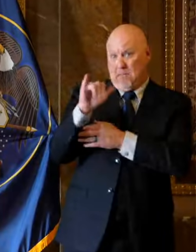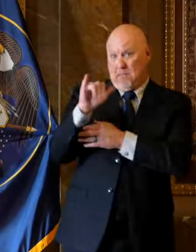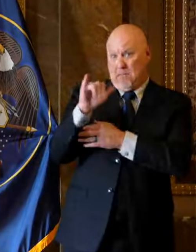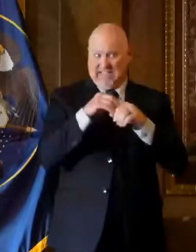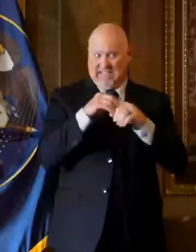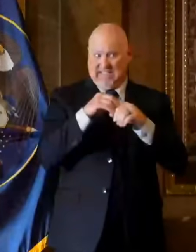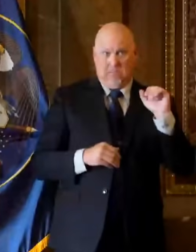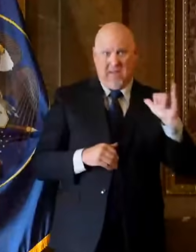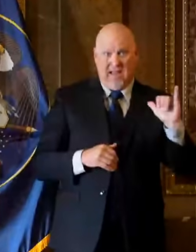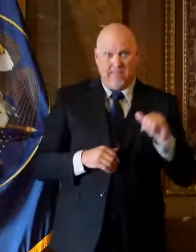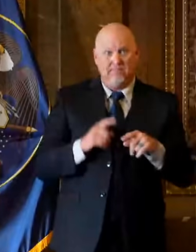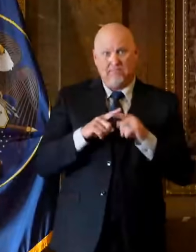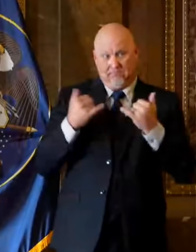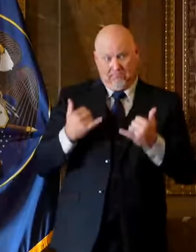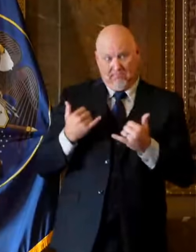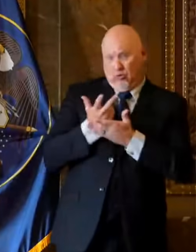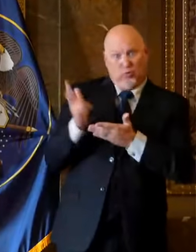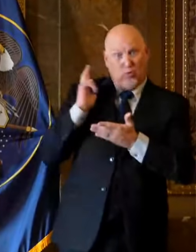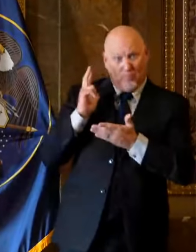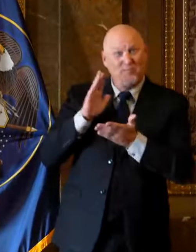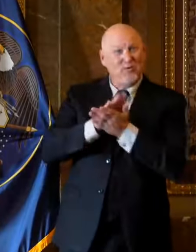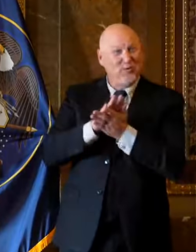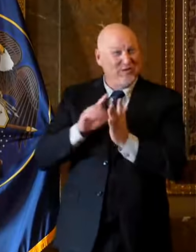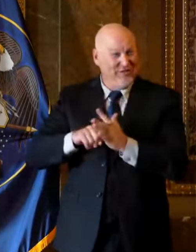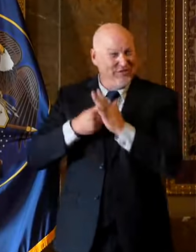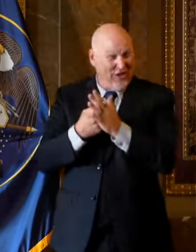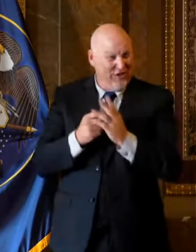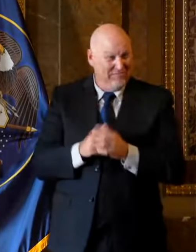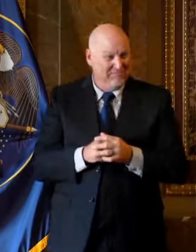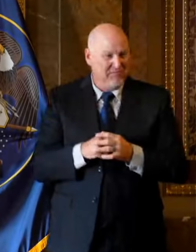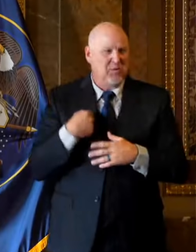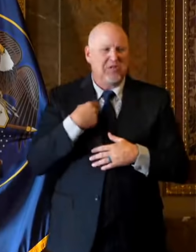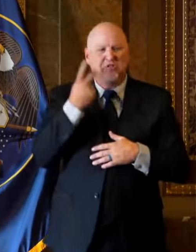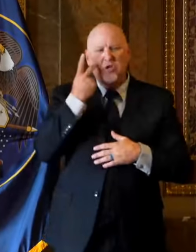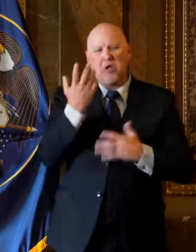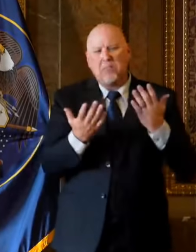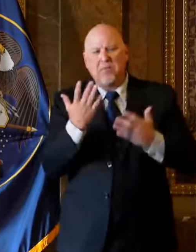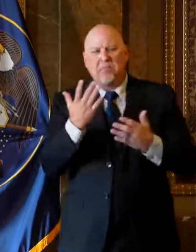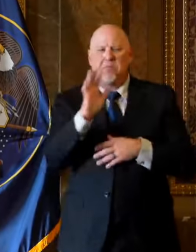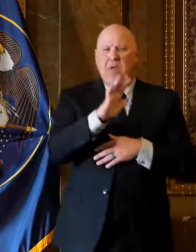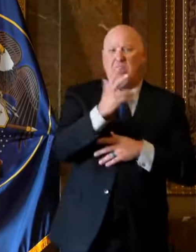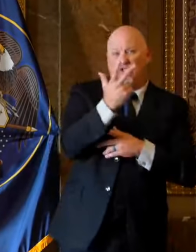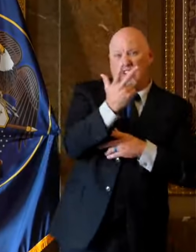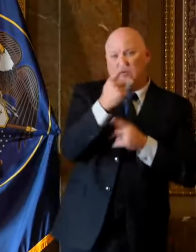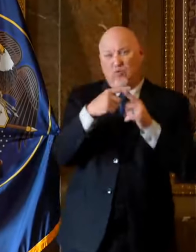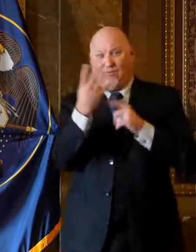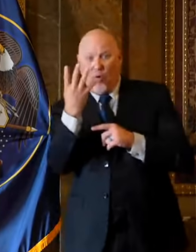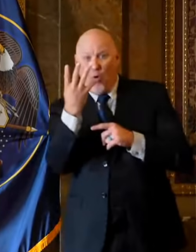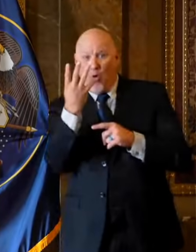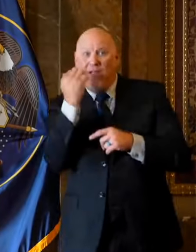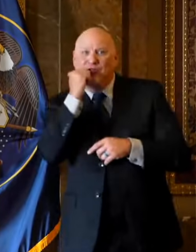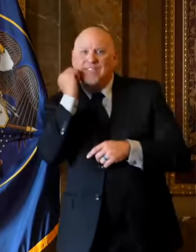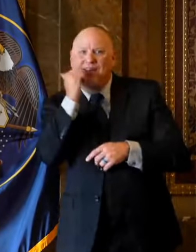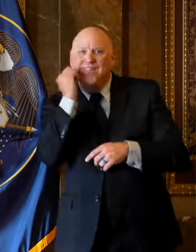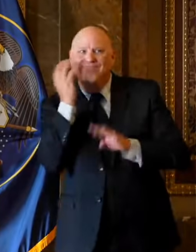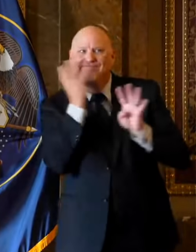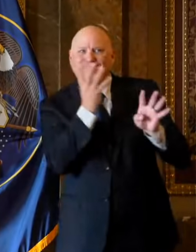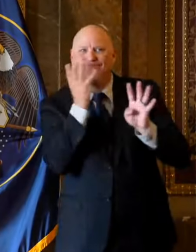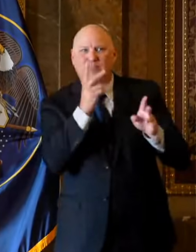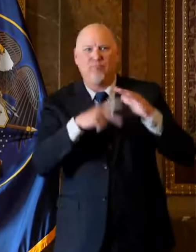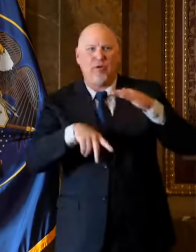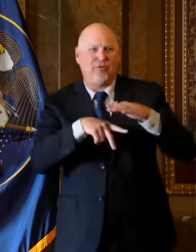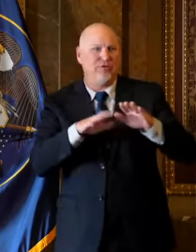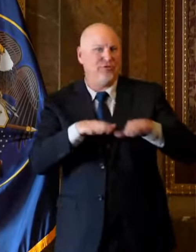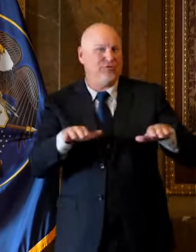school season, we started to see an average of 3 to 4 patients every day in the hospital for COVID-19. And